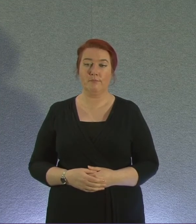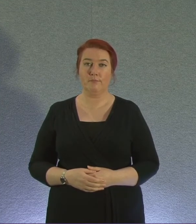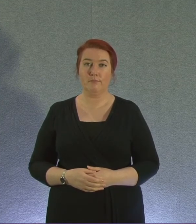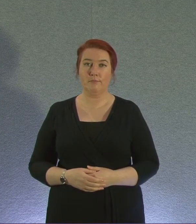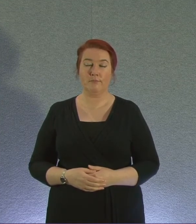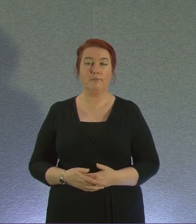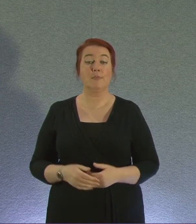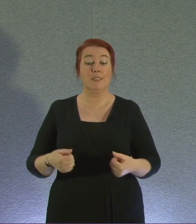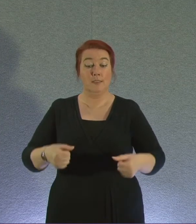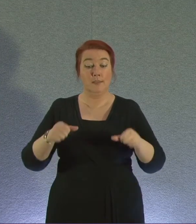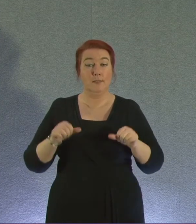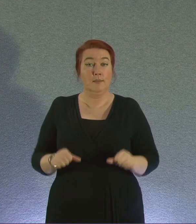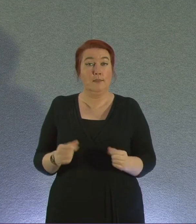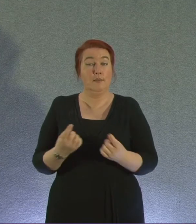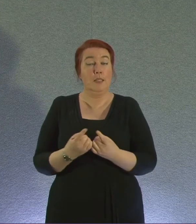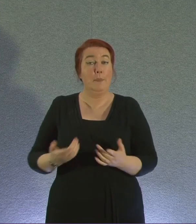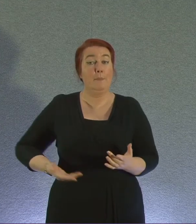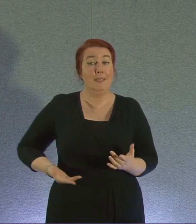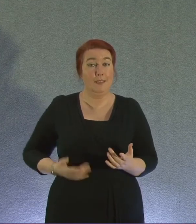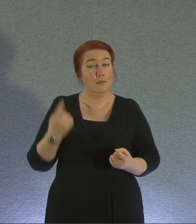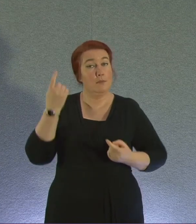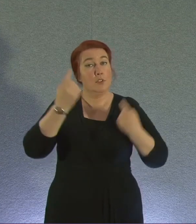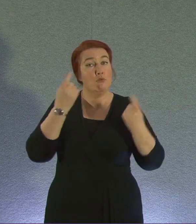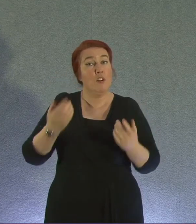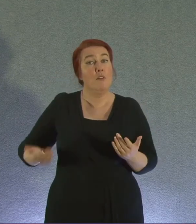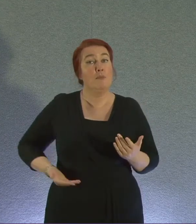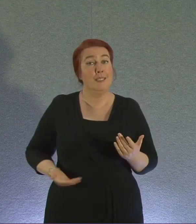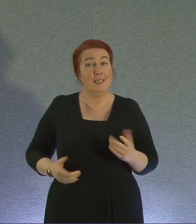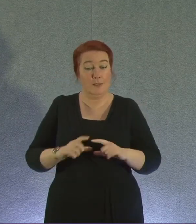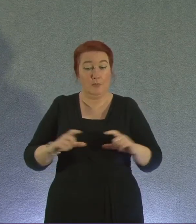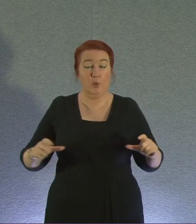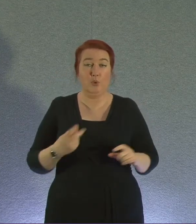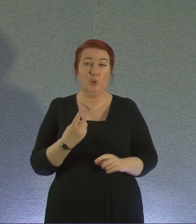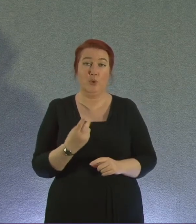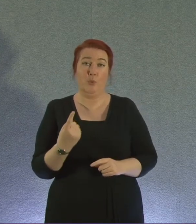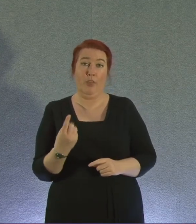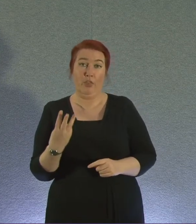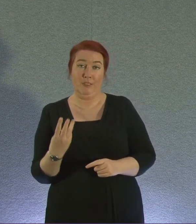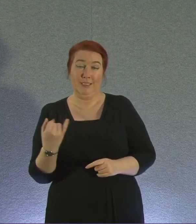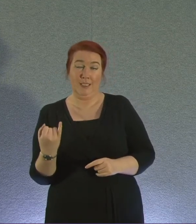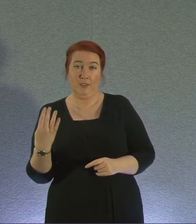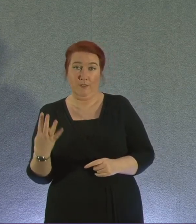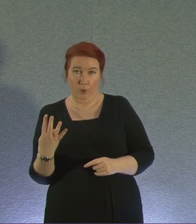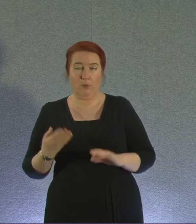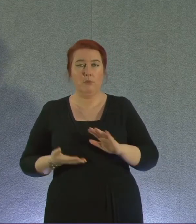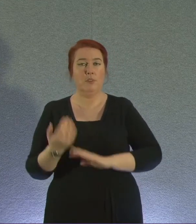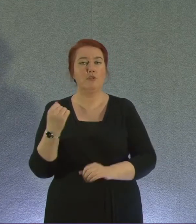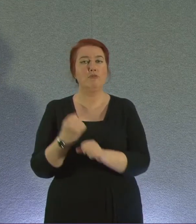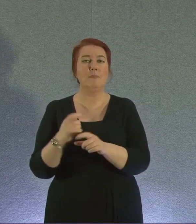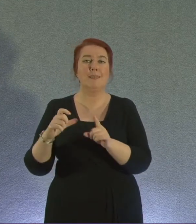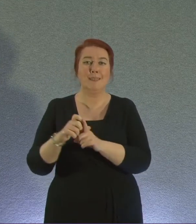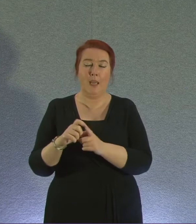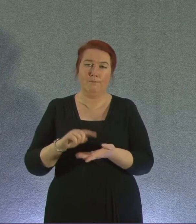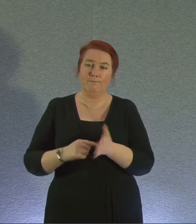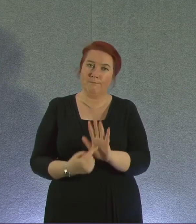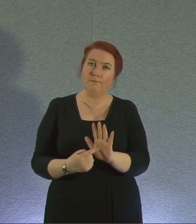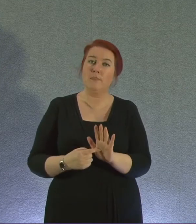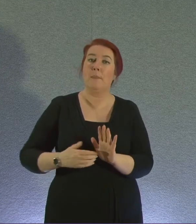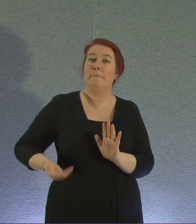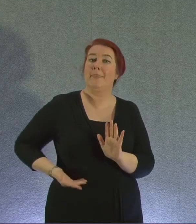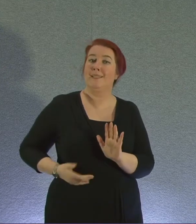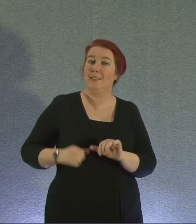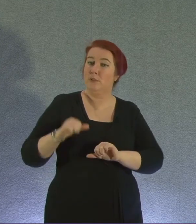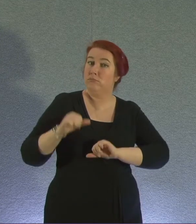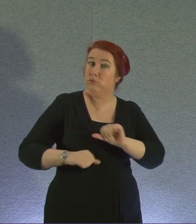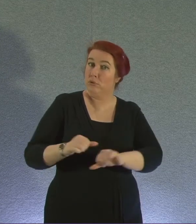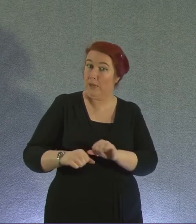The next item of business is consideration of business motion 21364 in the name of Graham Day on behalf of the Bureau setting out a business programme. Could I call on Graham